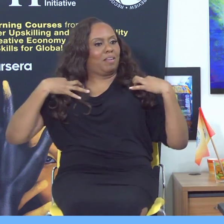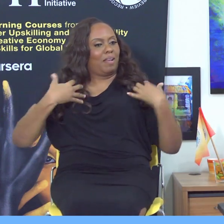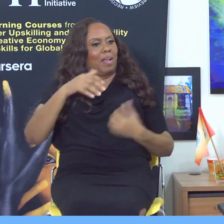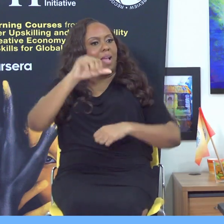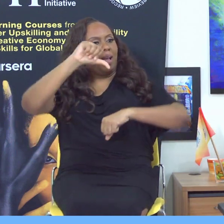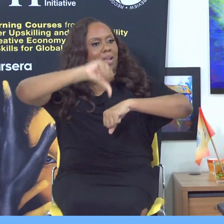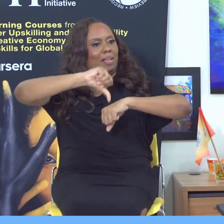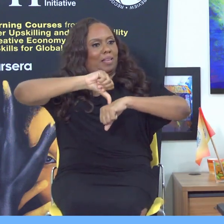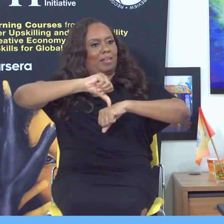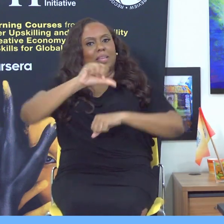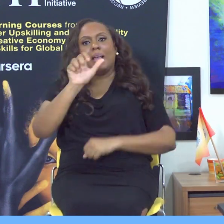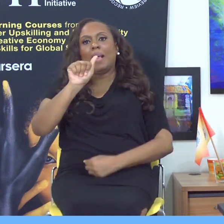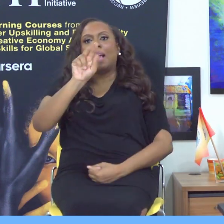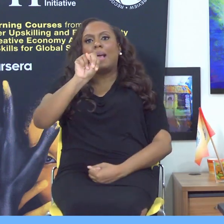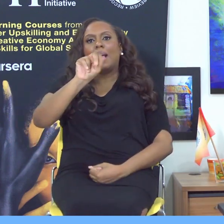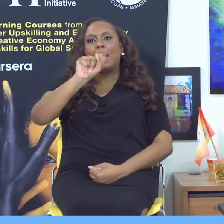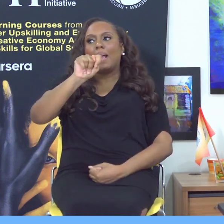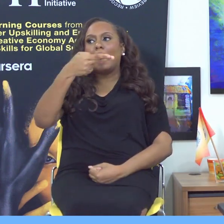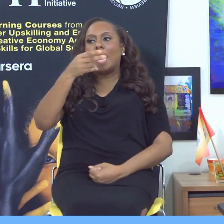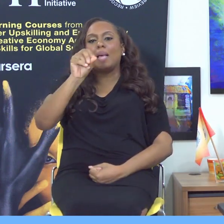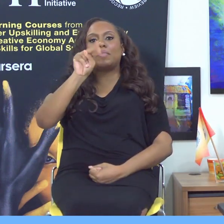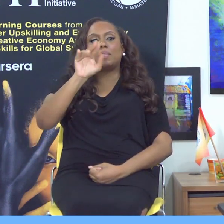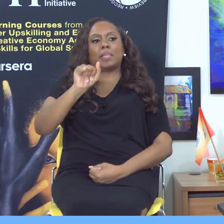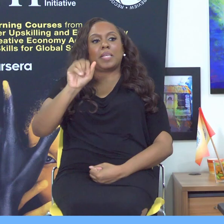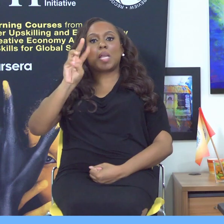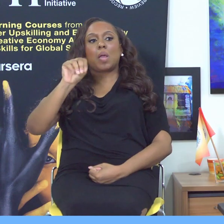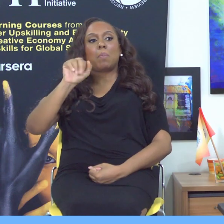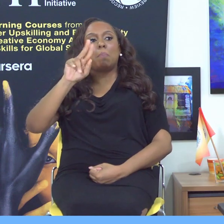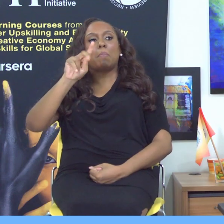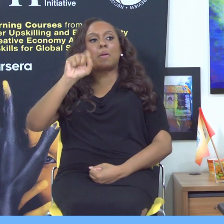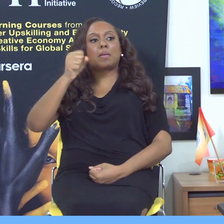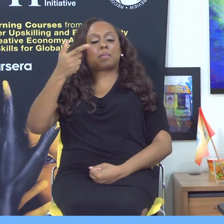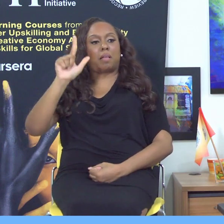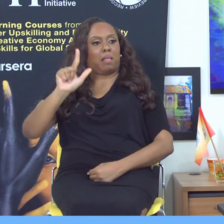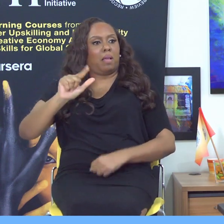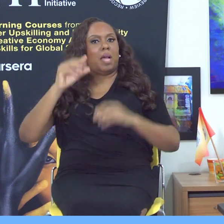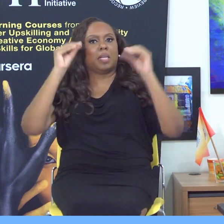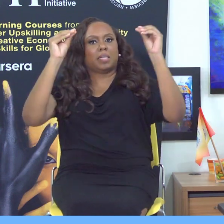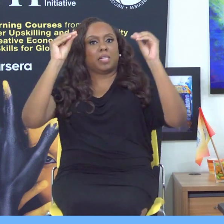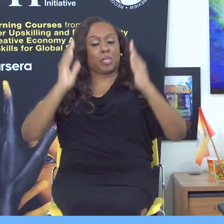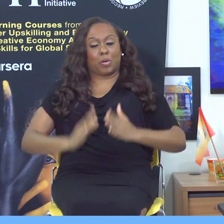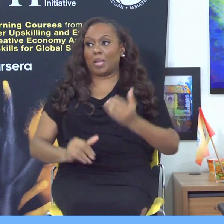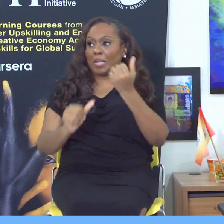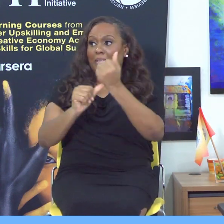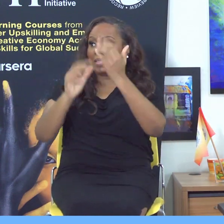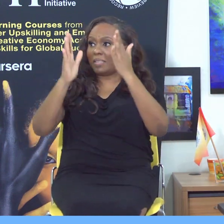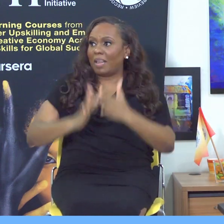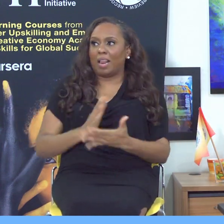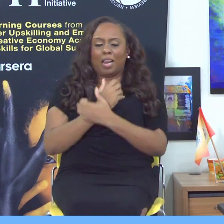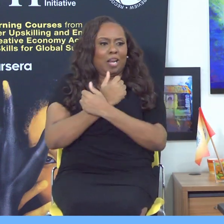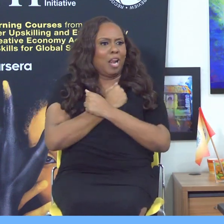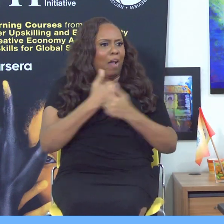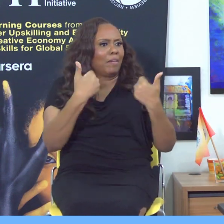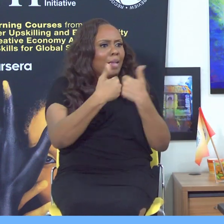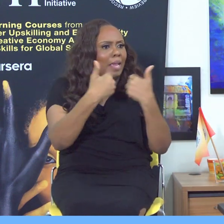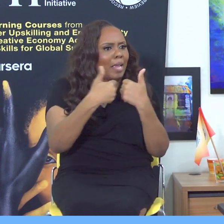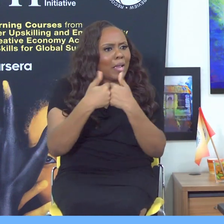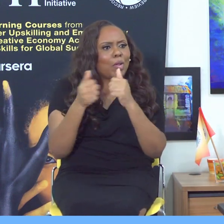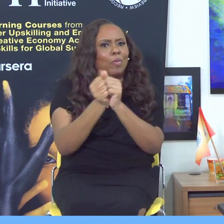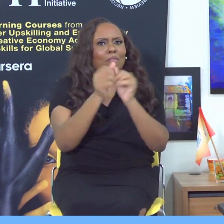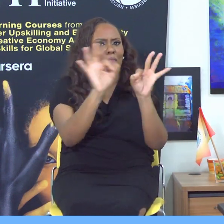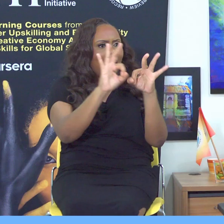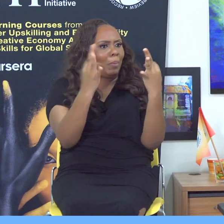Anthony Marshall. Anthony's a teacher's assistant. He's very outgoing, loves playing board games with his